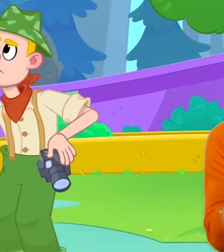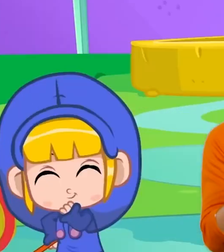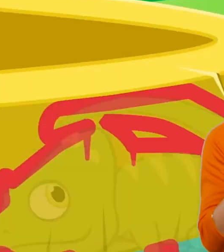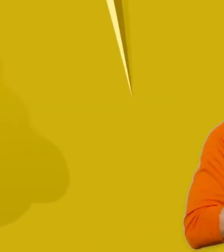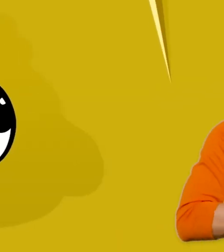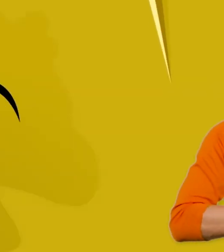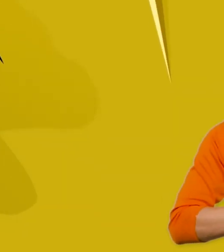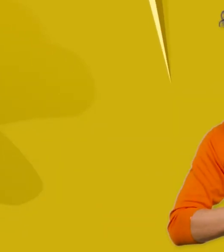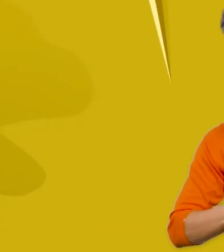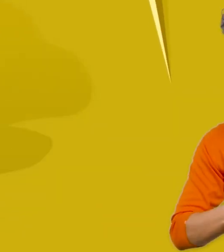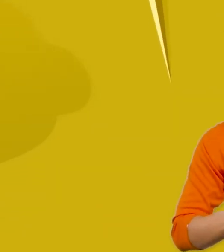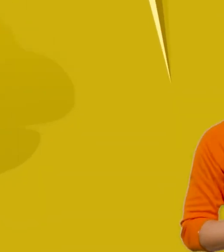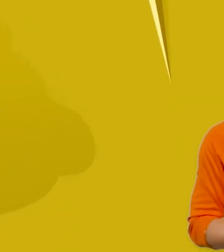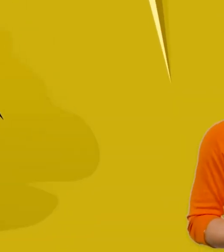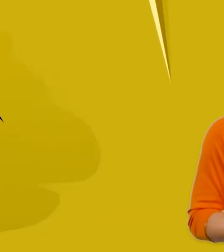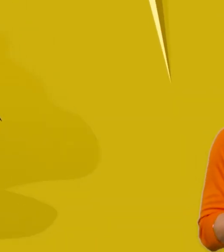Morphle?